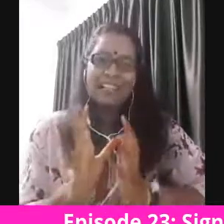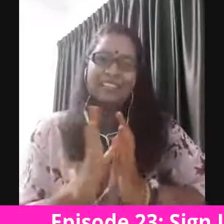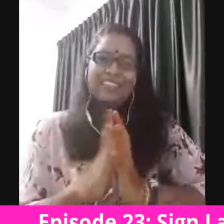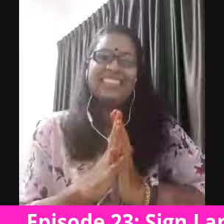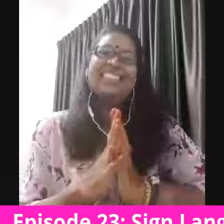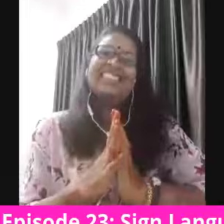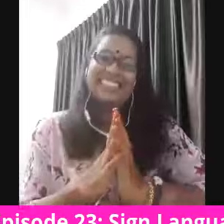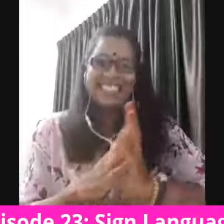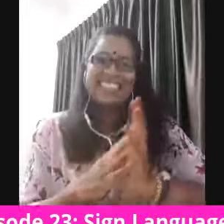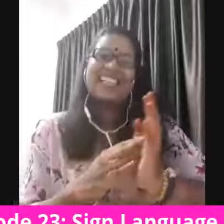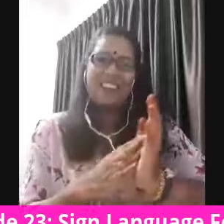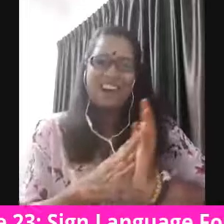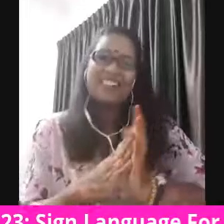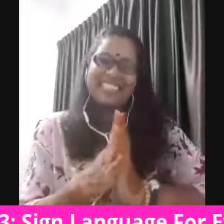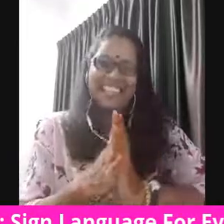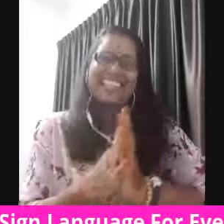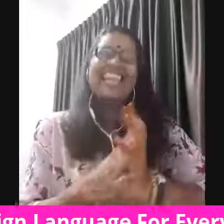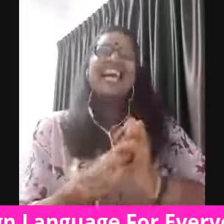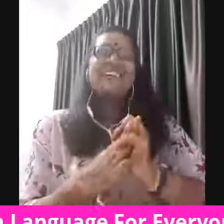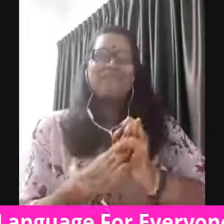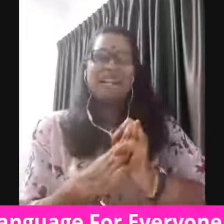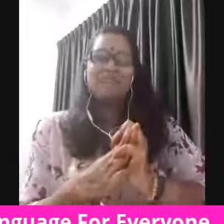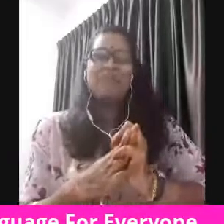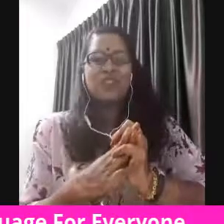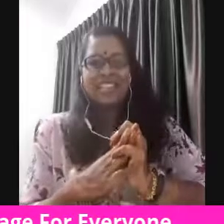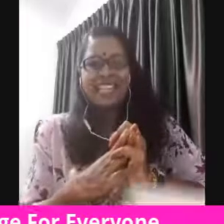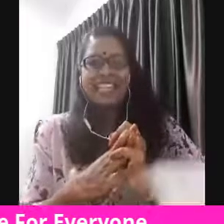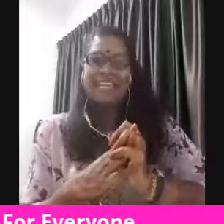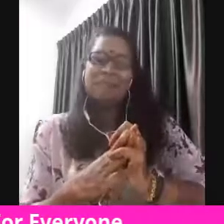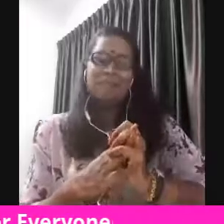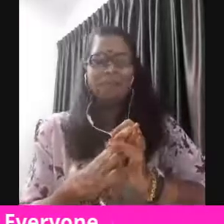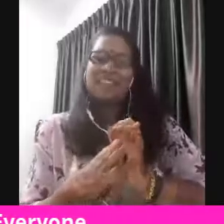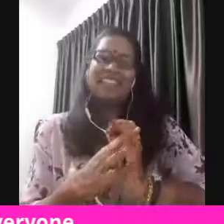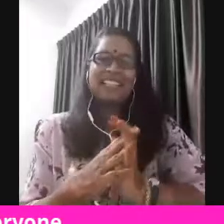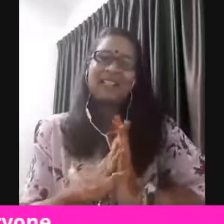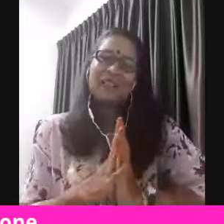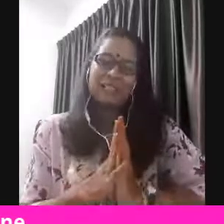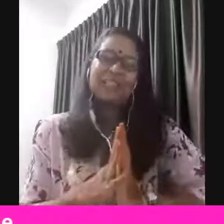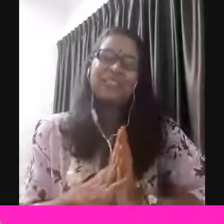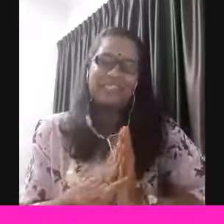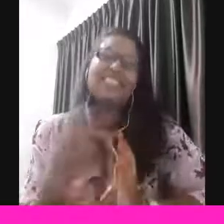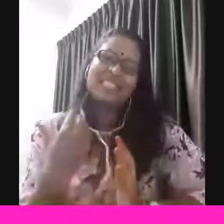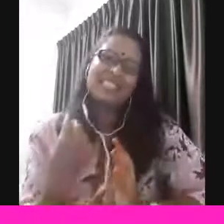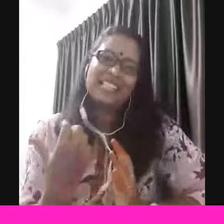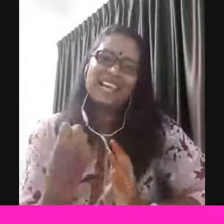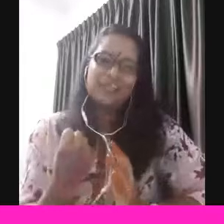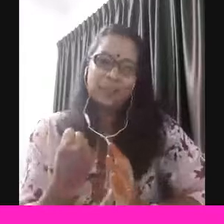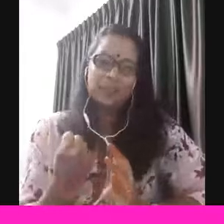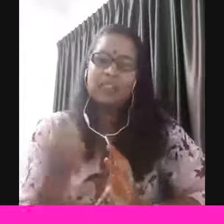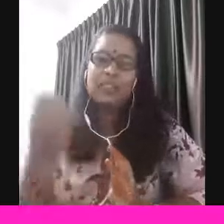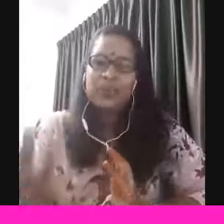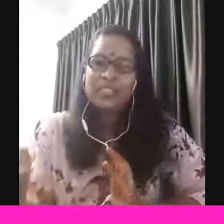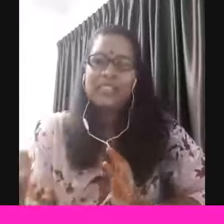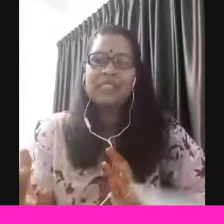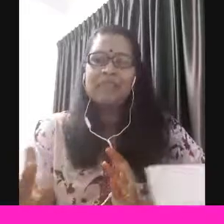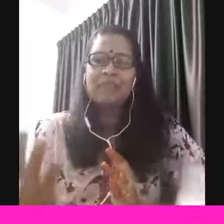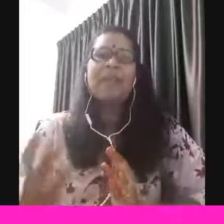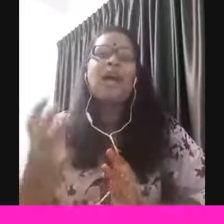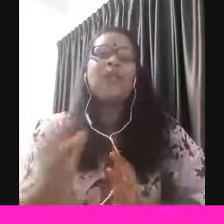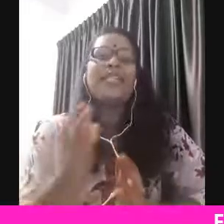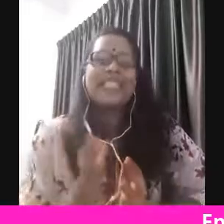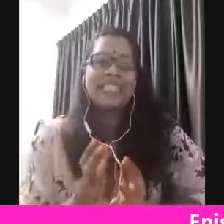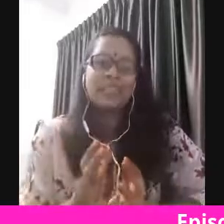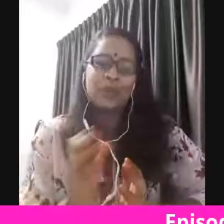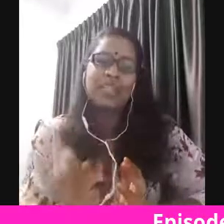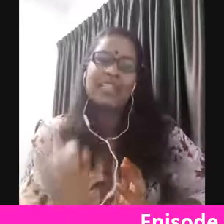us. They will teach wrong sign, but mostly they will teach us. So students will